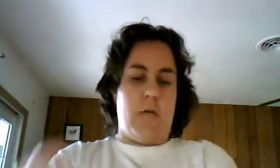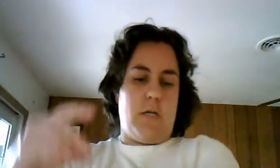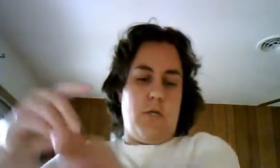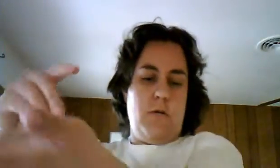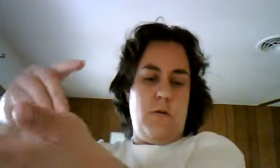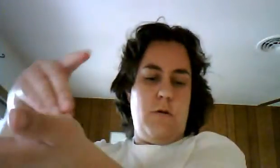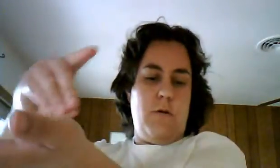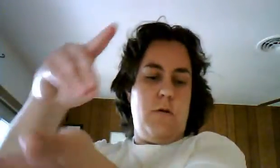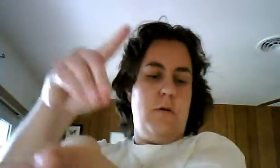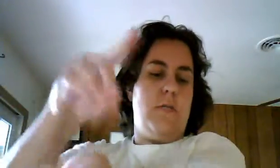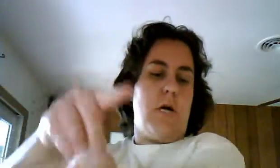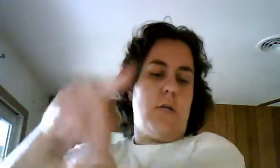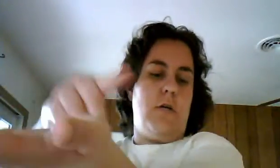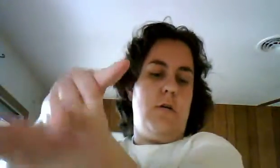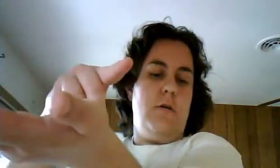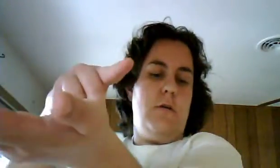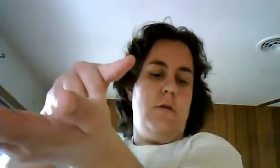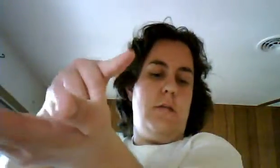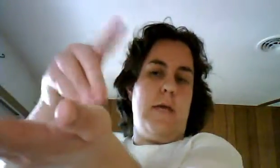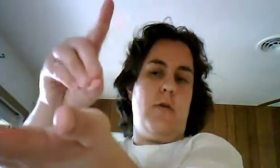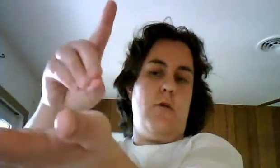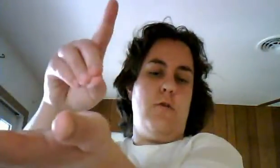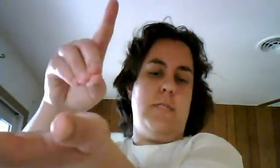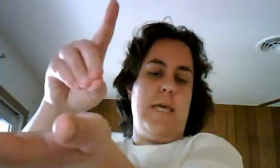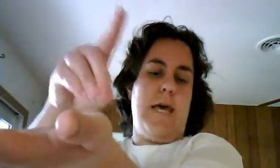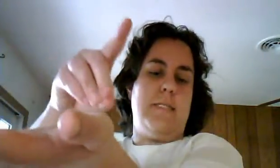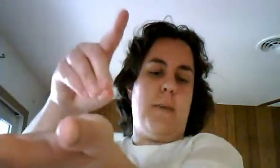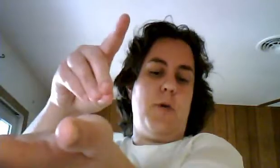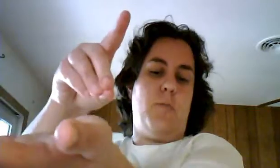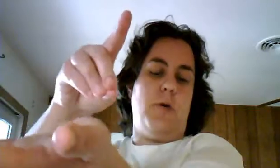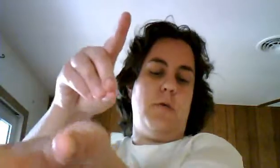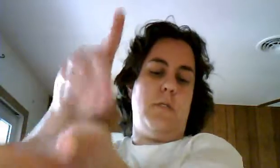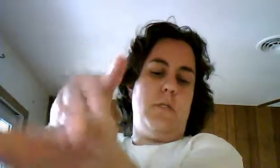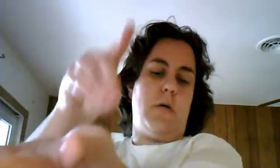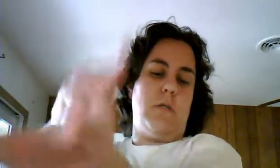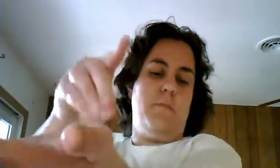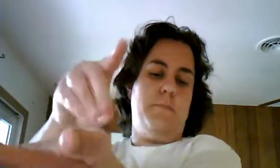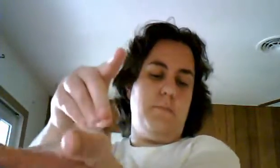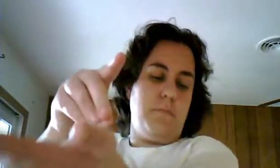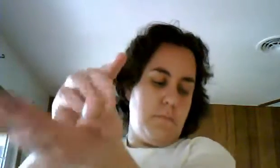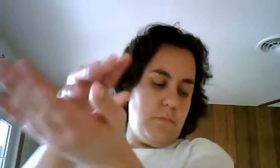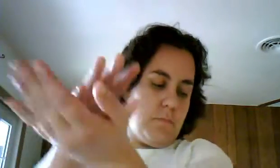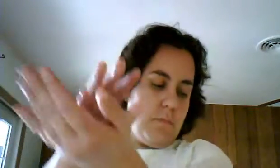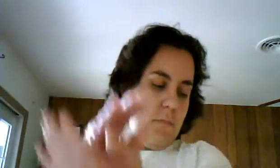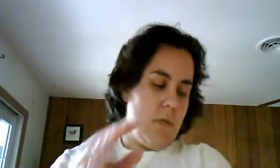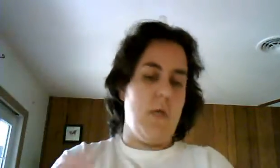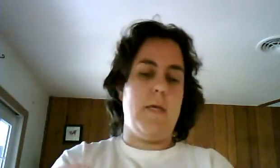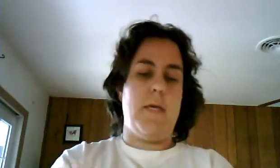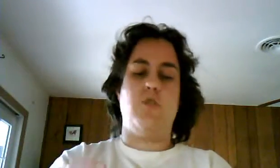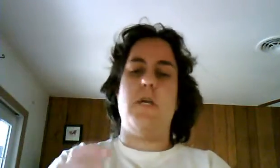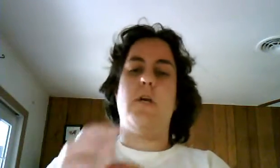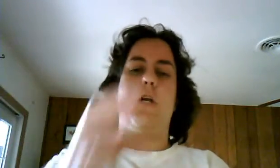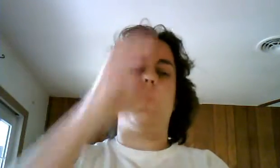doctor, doctor. Like your D hands tapping your pulse, doctor. Okay, drink, you're gonna go like